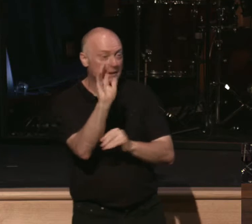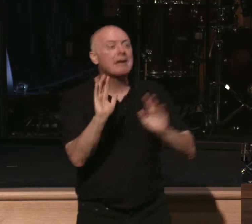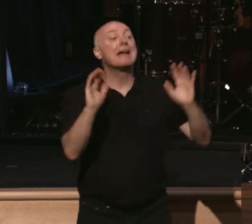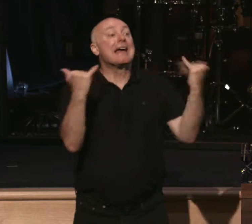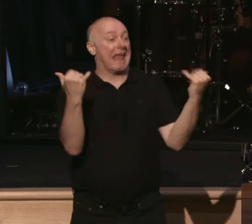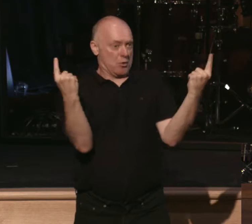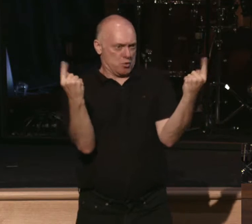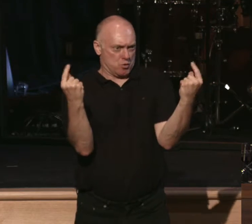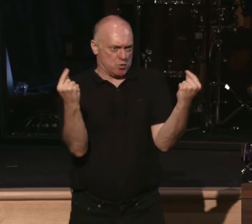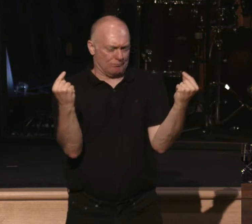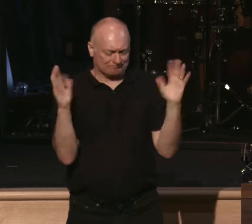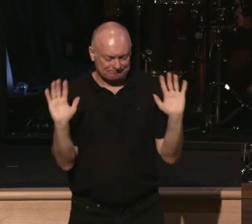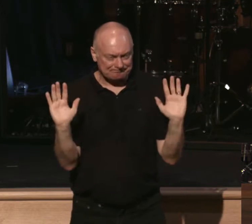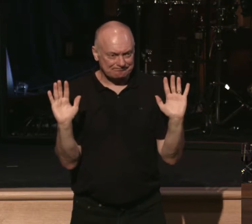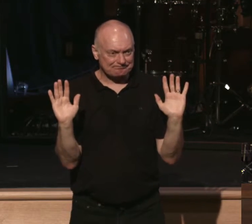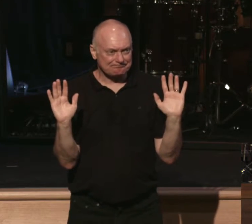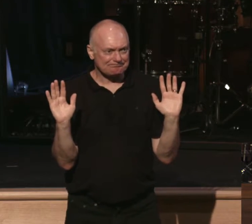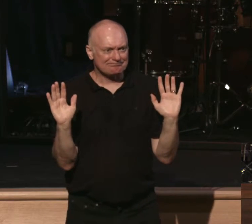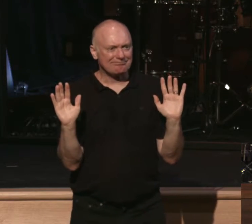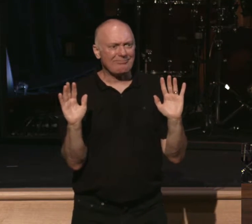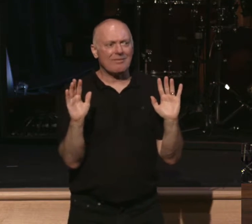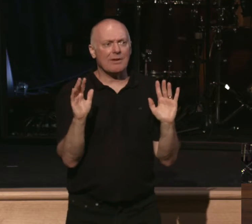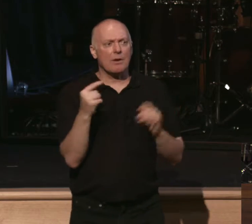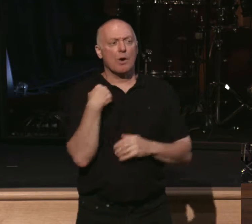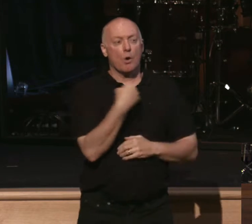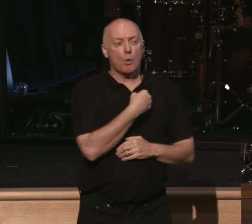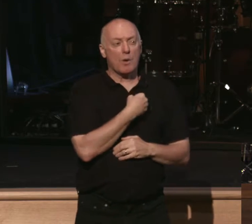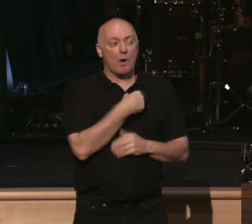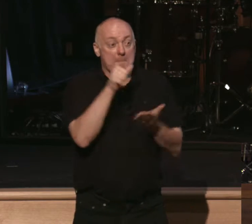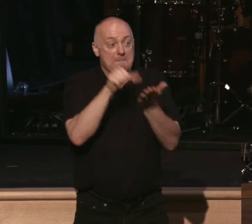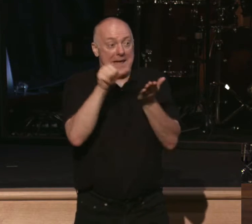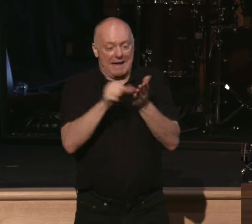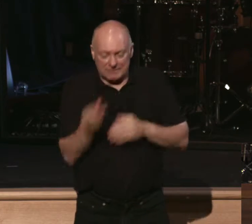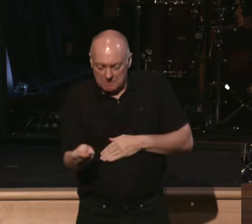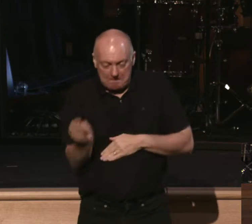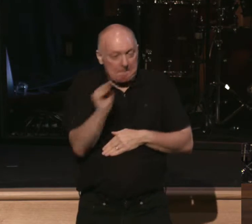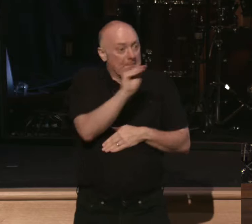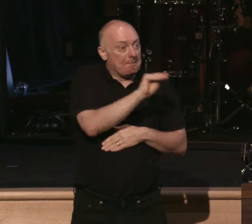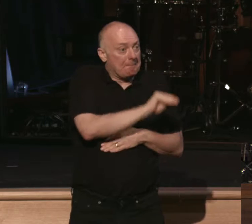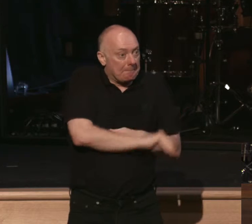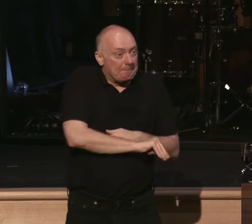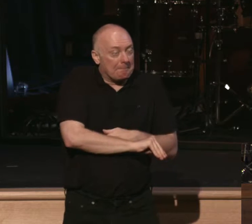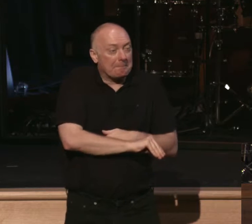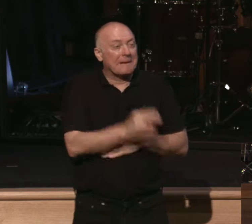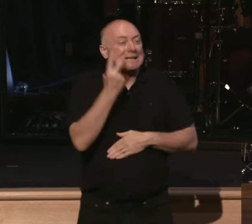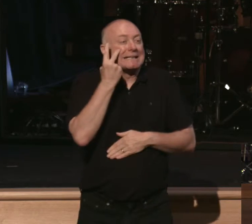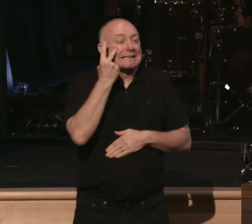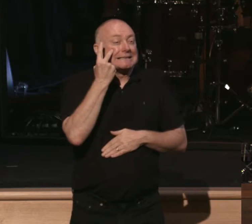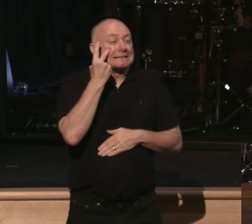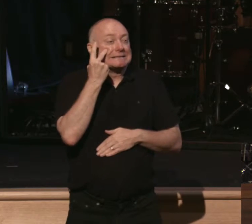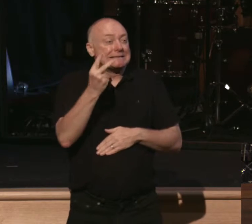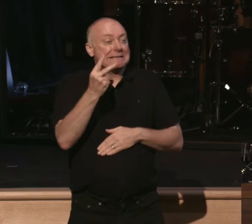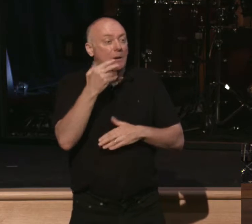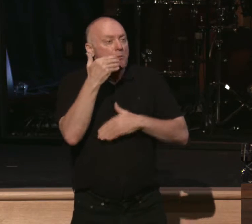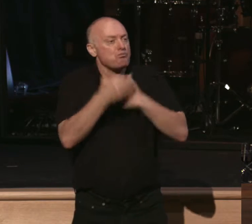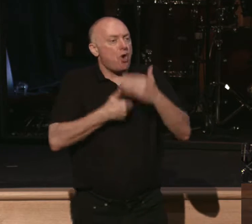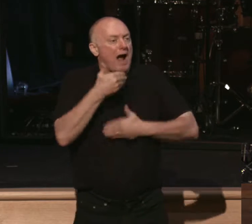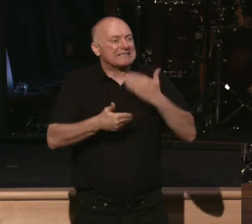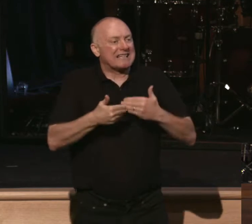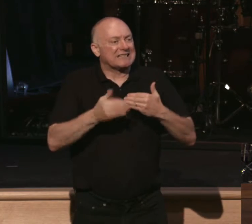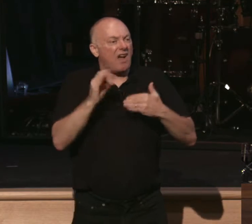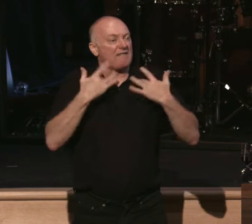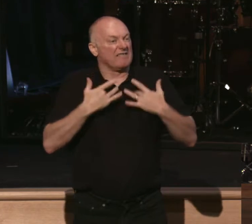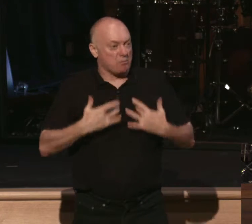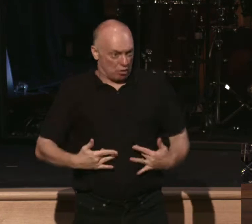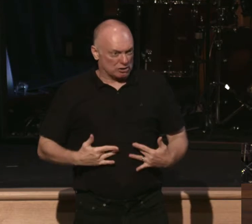Here's what we want to do next. We're going to be moving over to the next page to the actual descent into depression chart. And